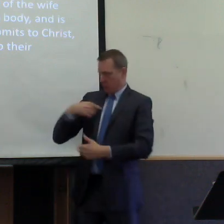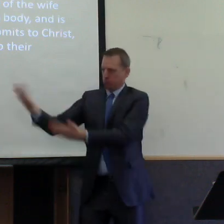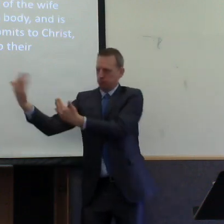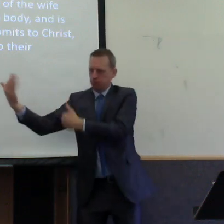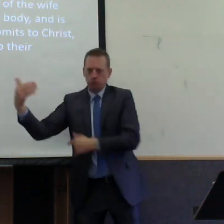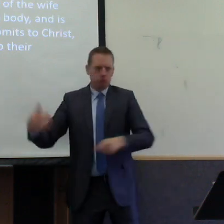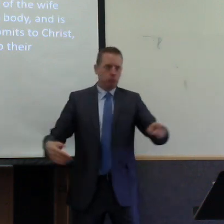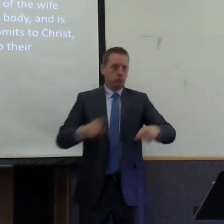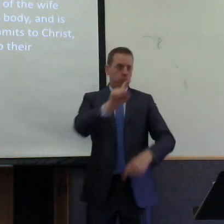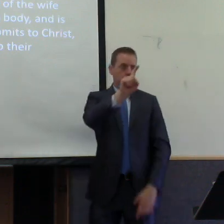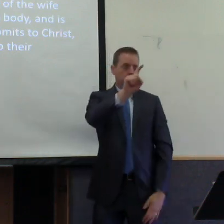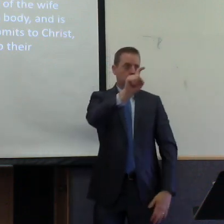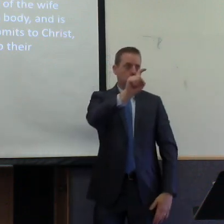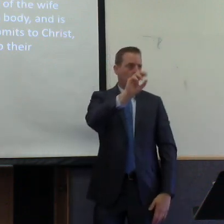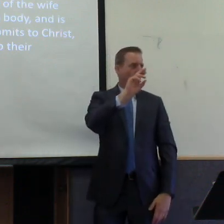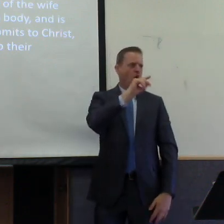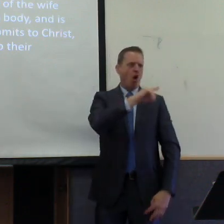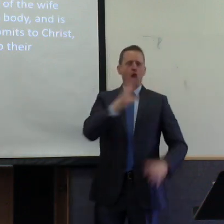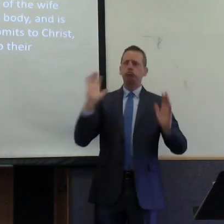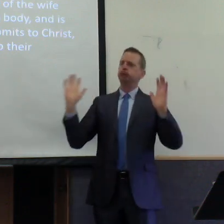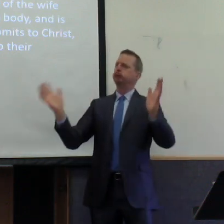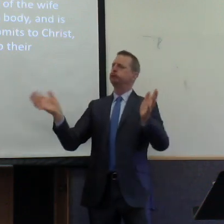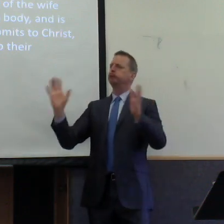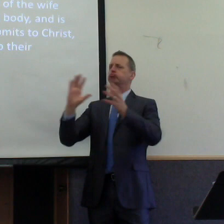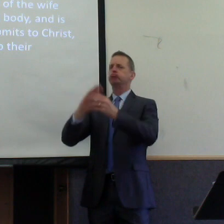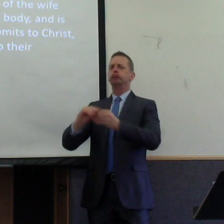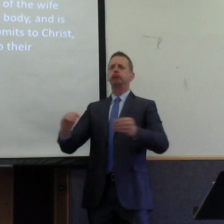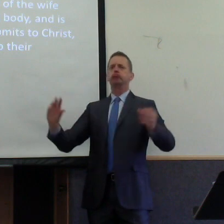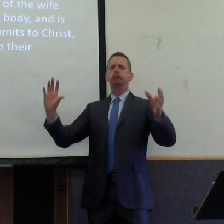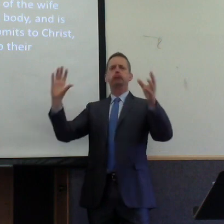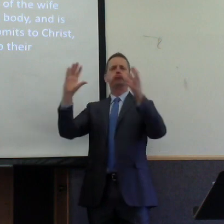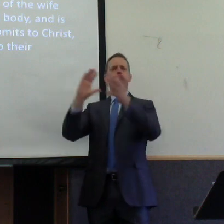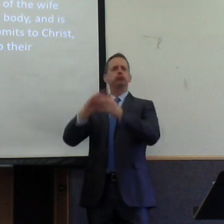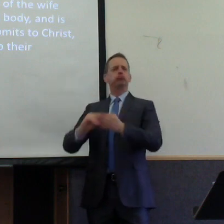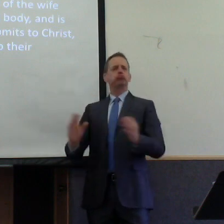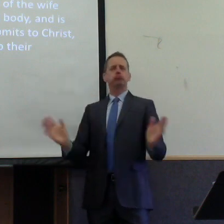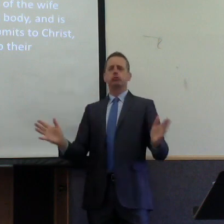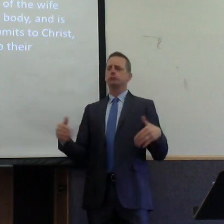never noticed. Jesus doesn't